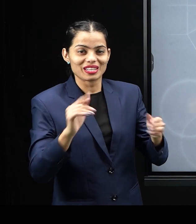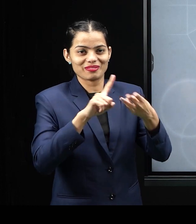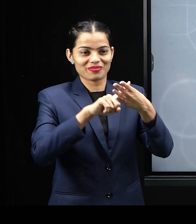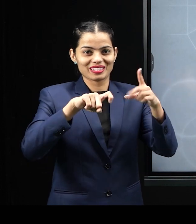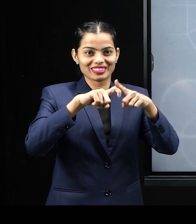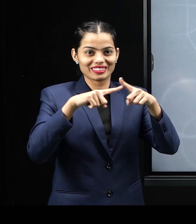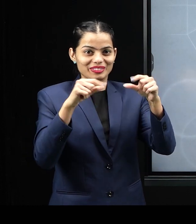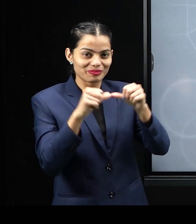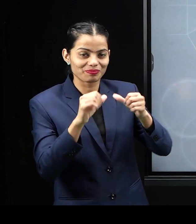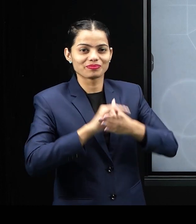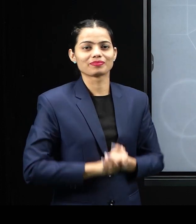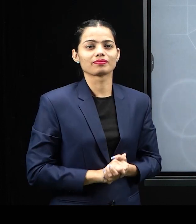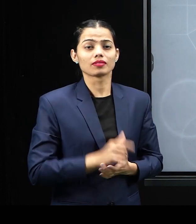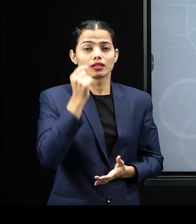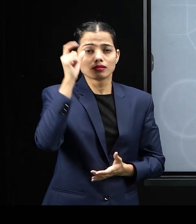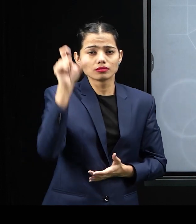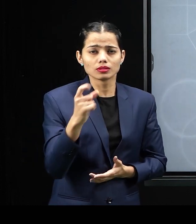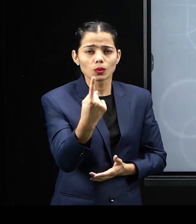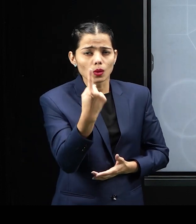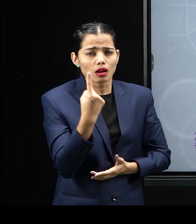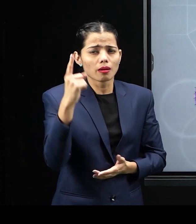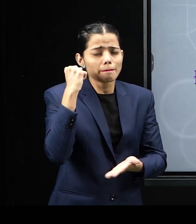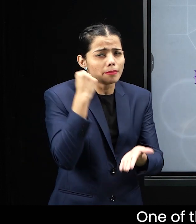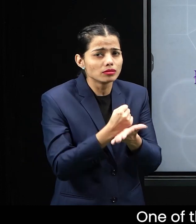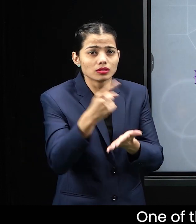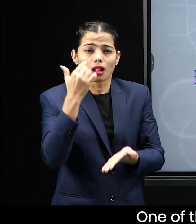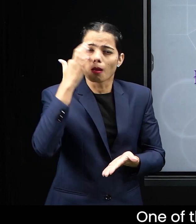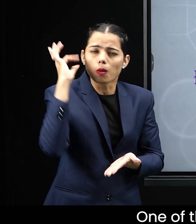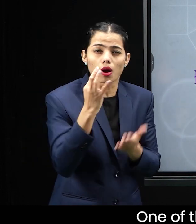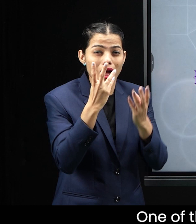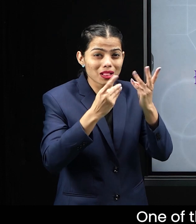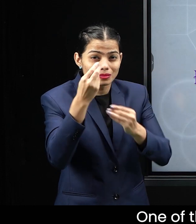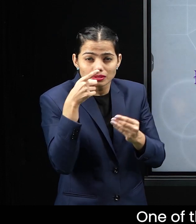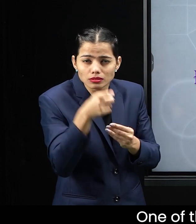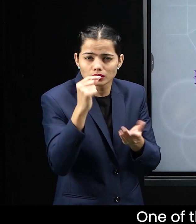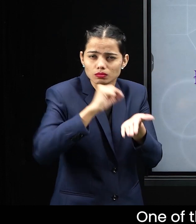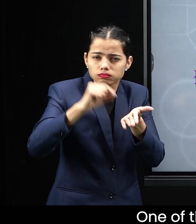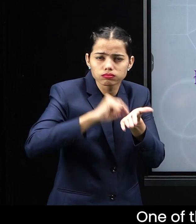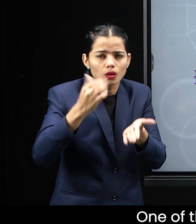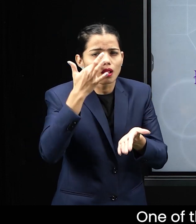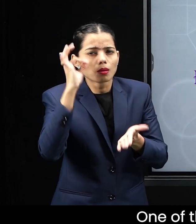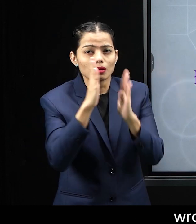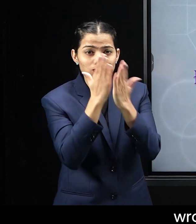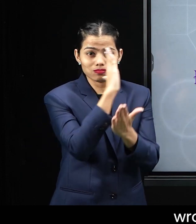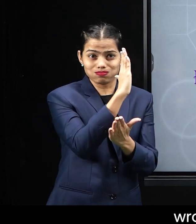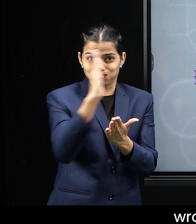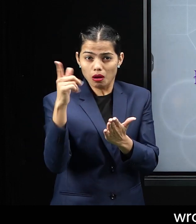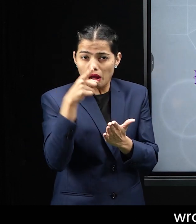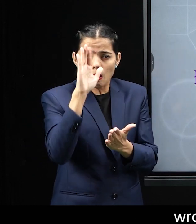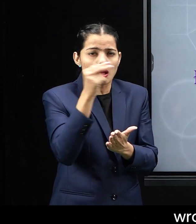students, I am Ekta. Euclid, one of the most important mathematicians, wrote an important